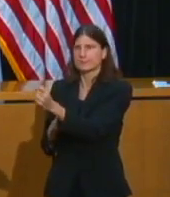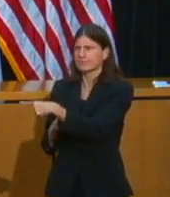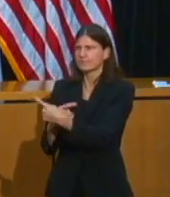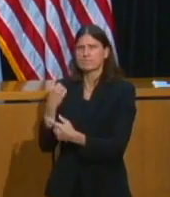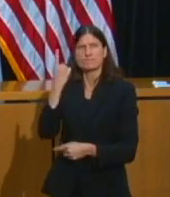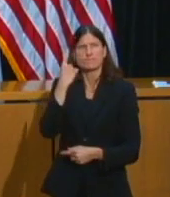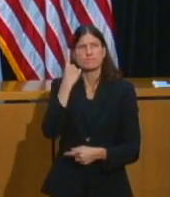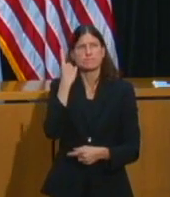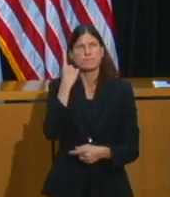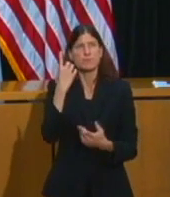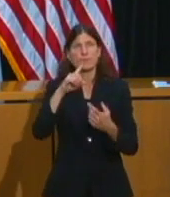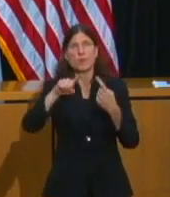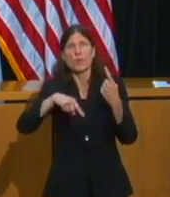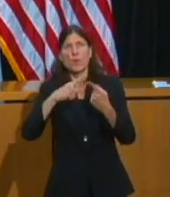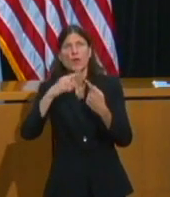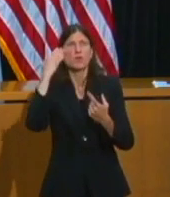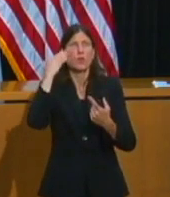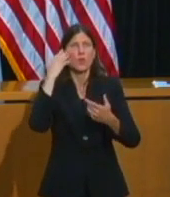folks